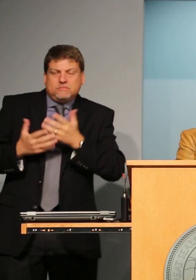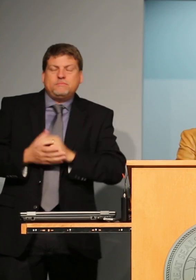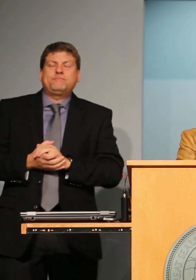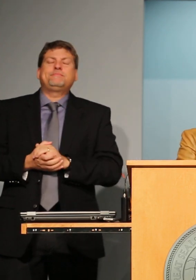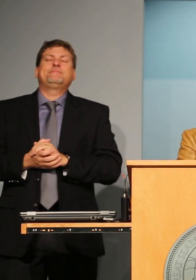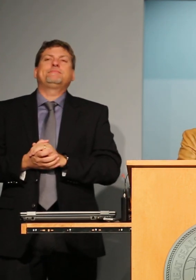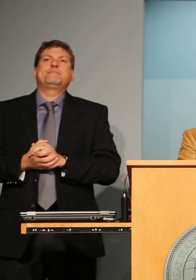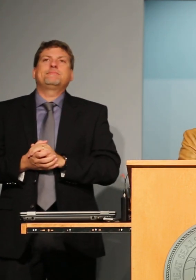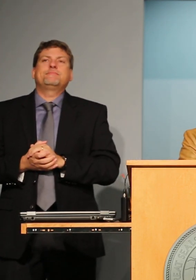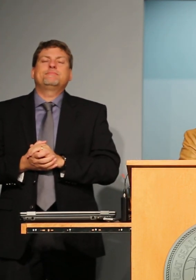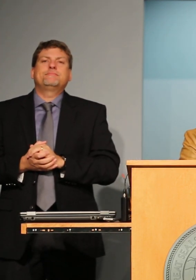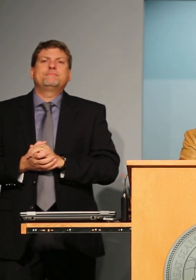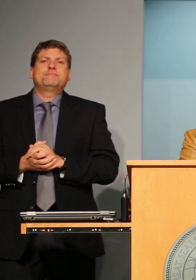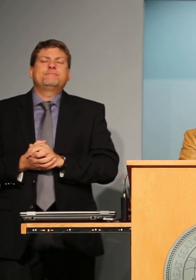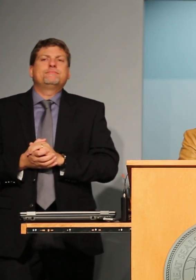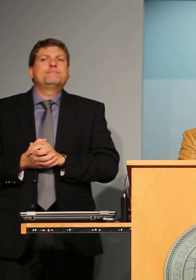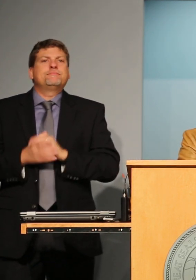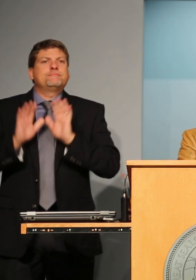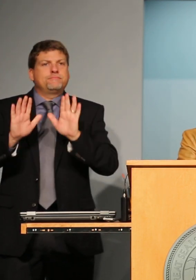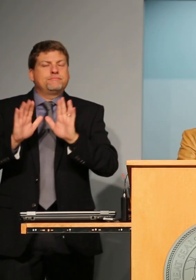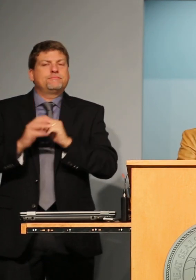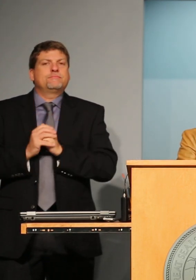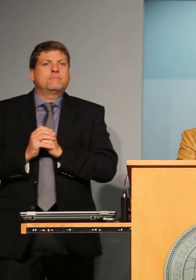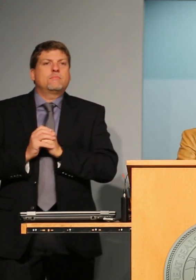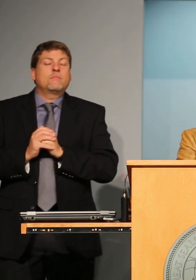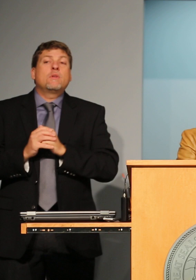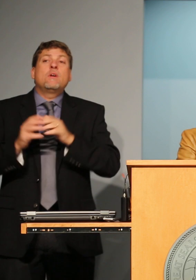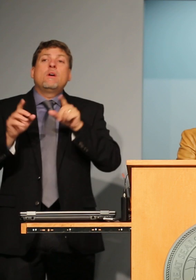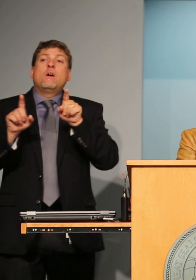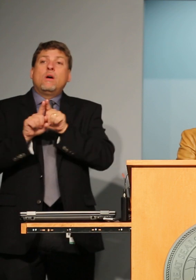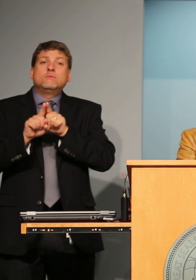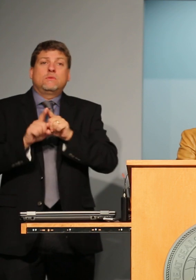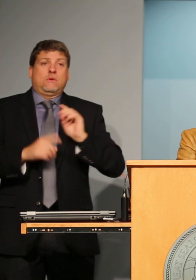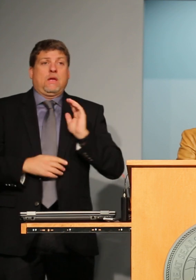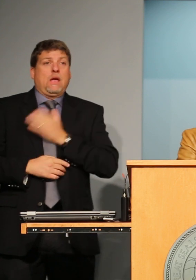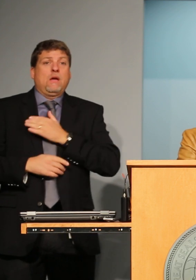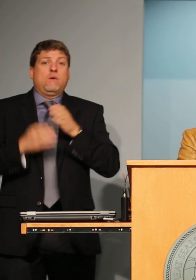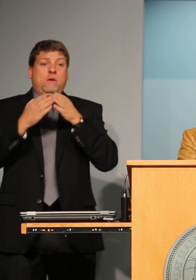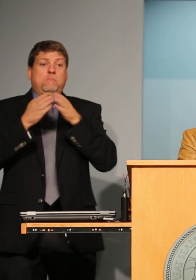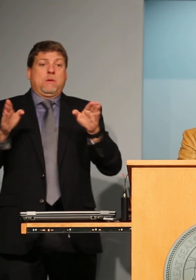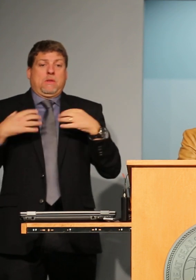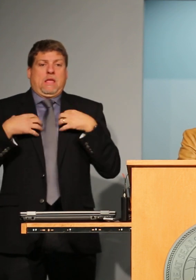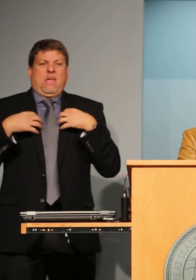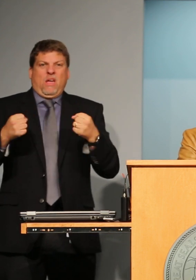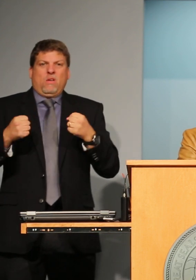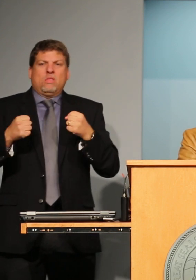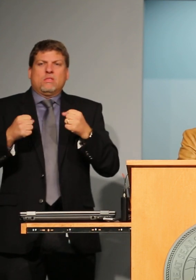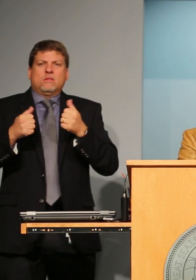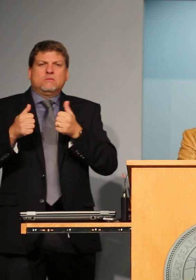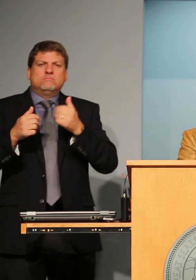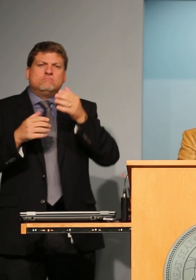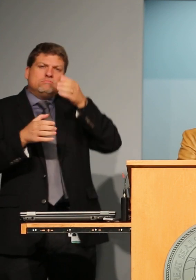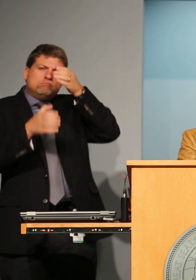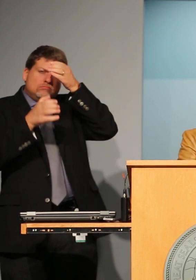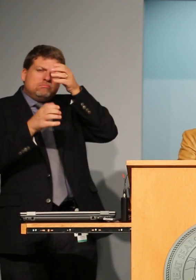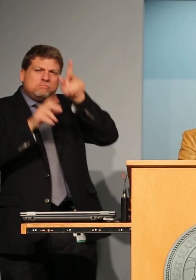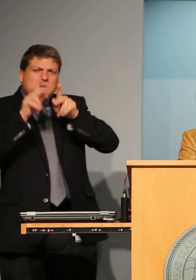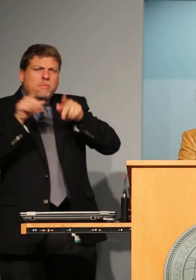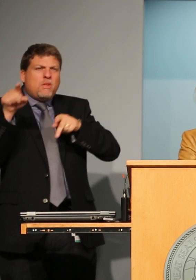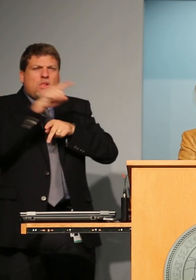In addition, at this time, our public health officials believe that the risk of exposure to others